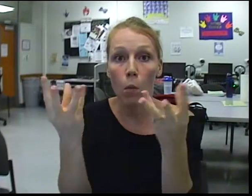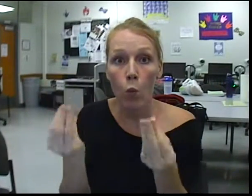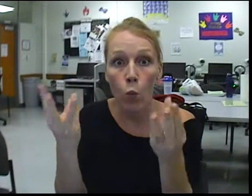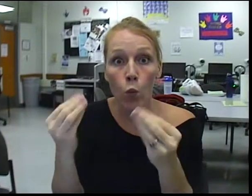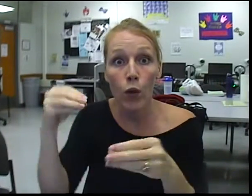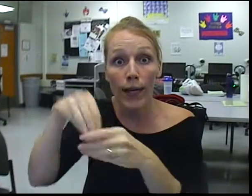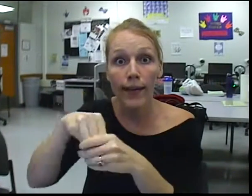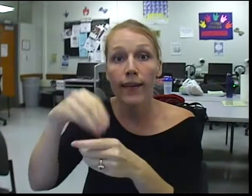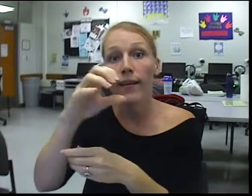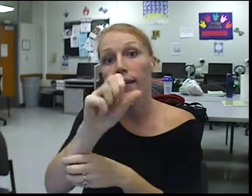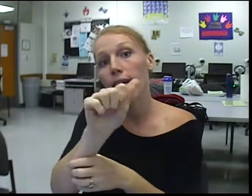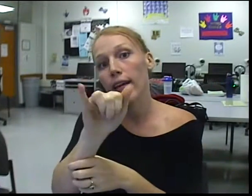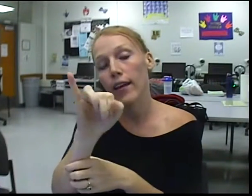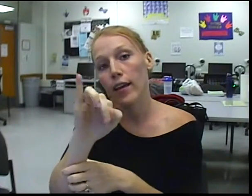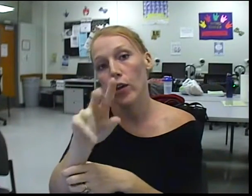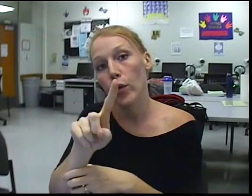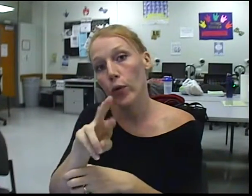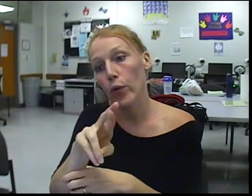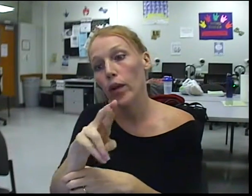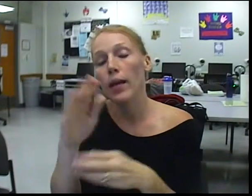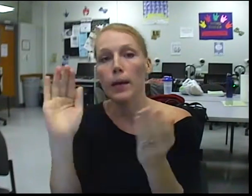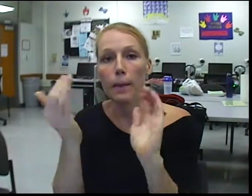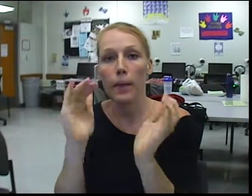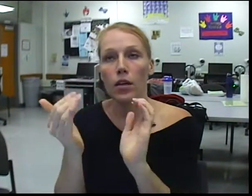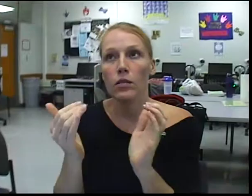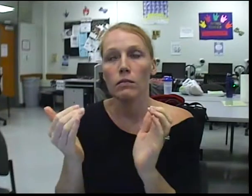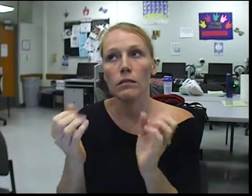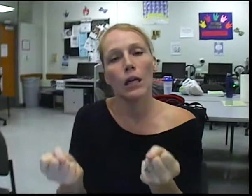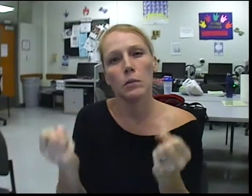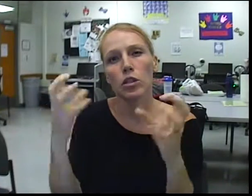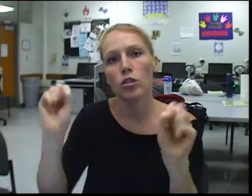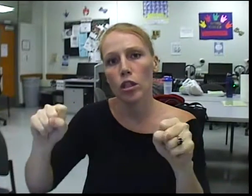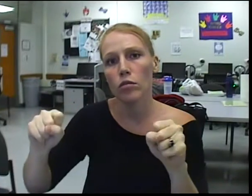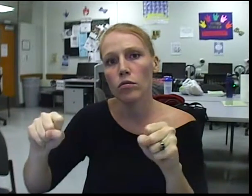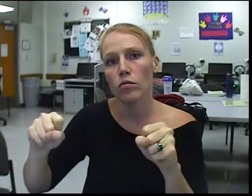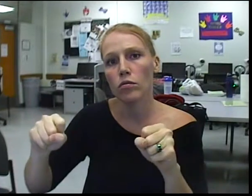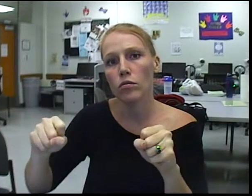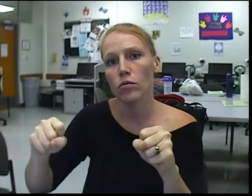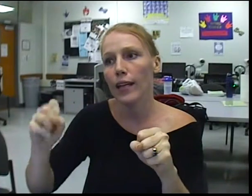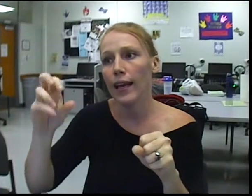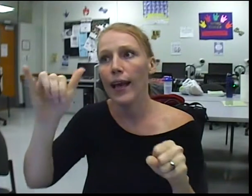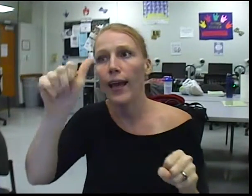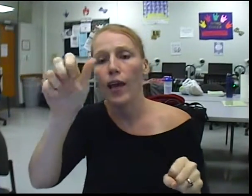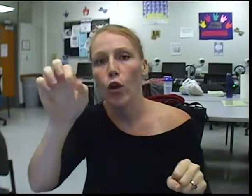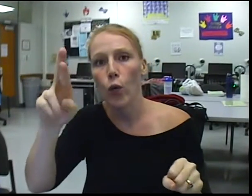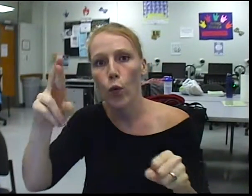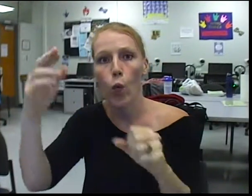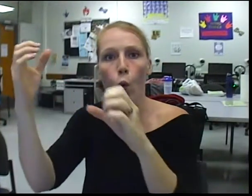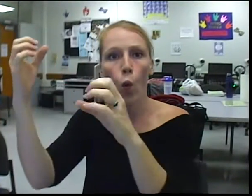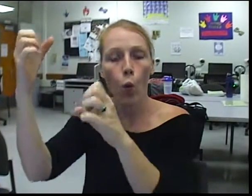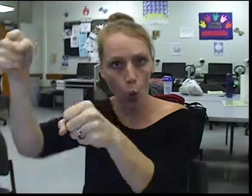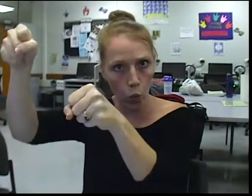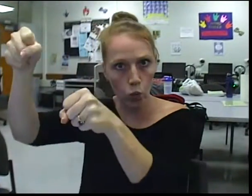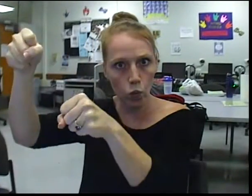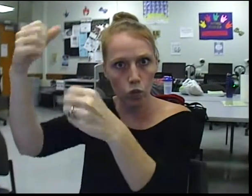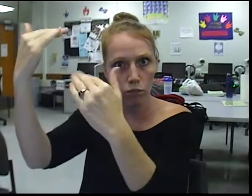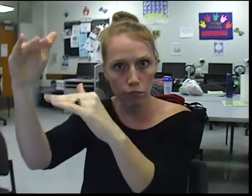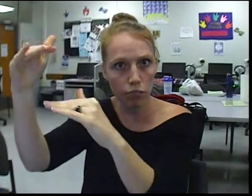much that air could really hold. For example, if I have this is my box of air. Okay? And this box of air